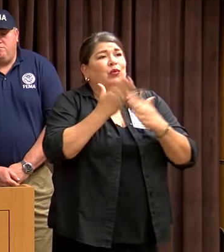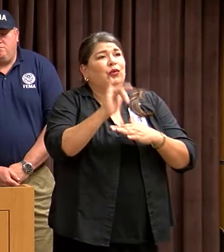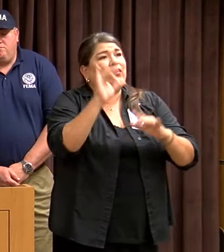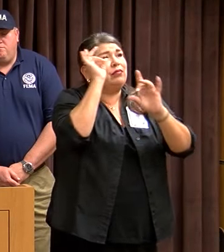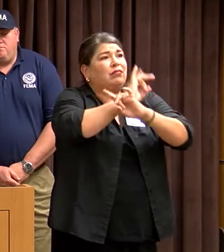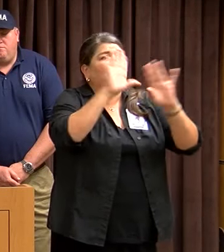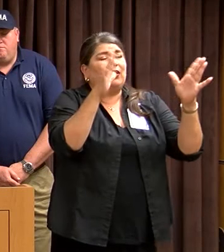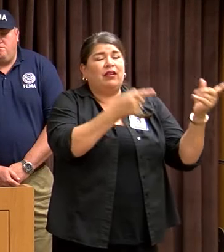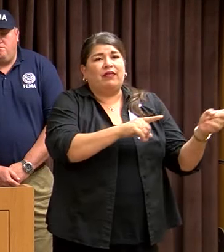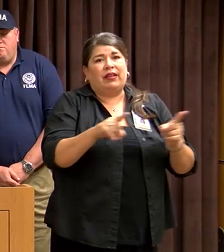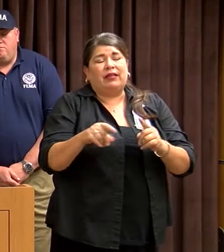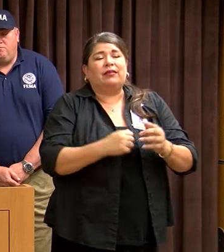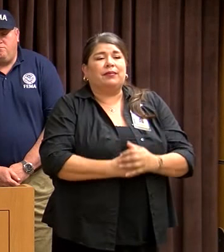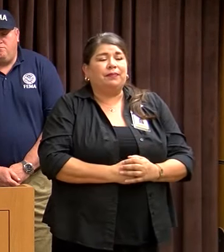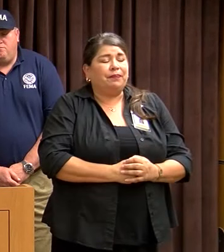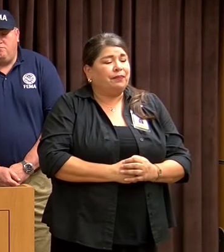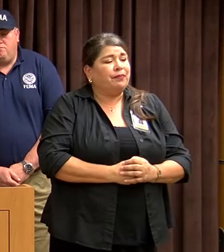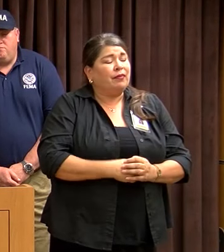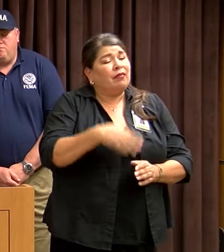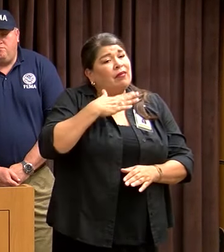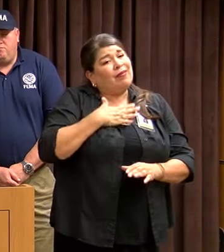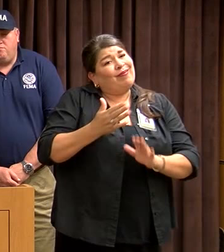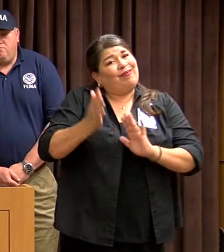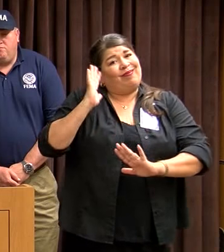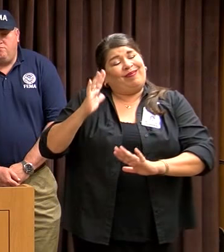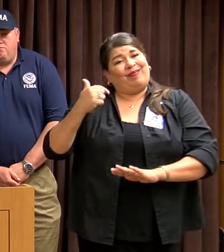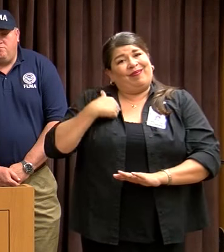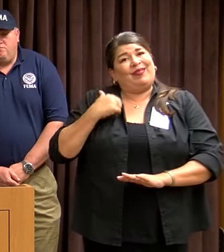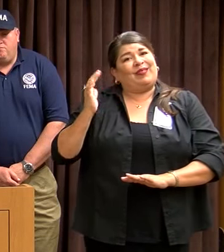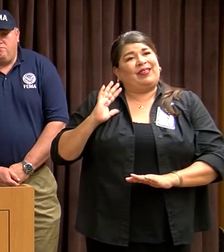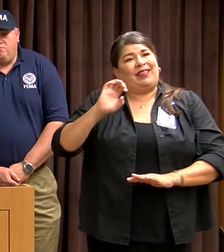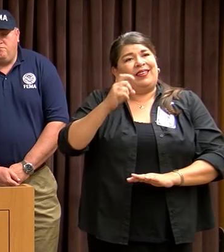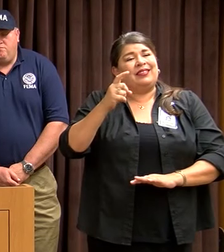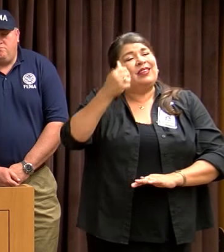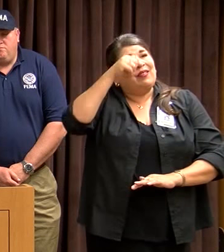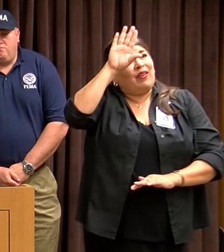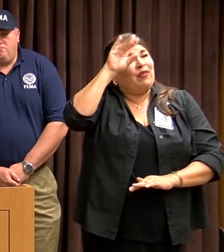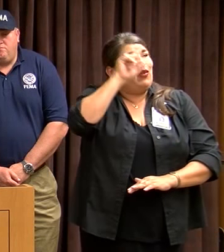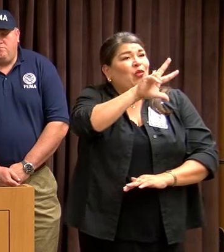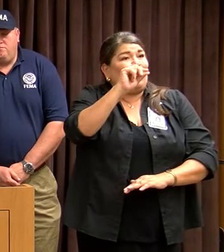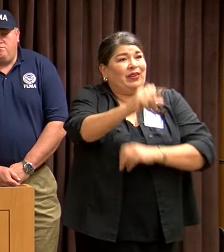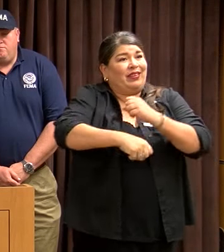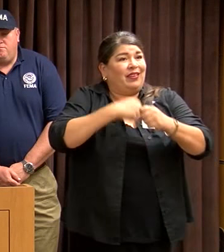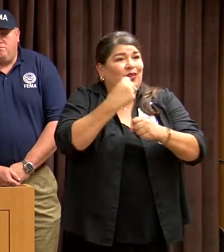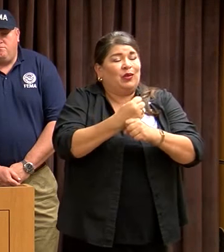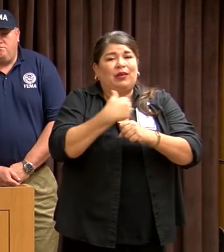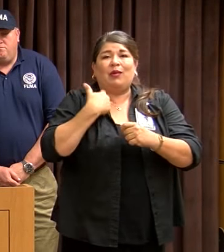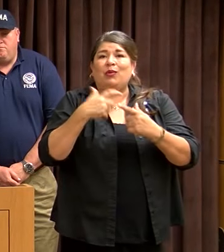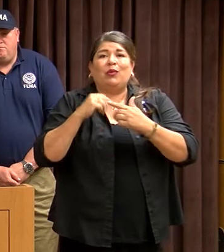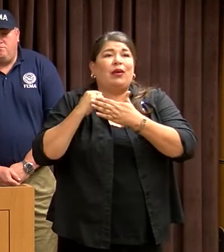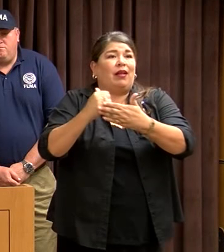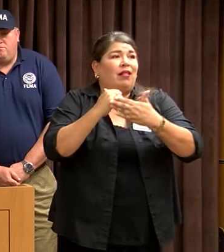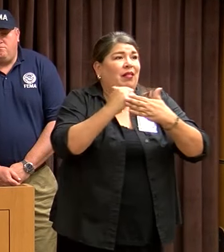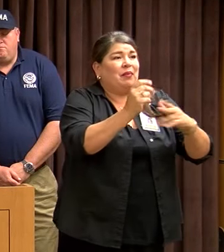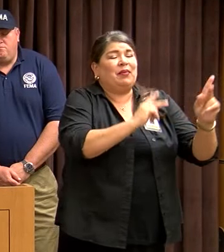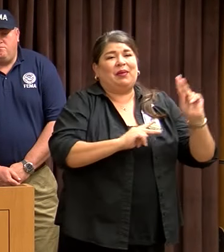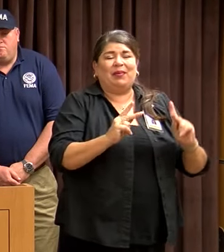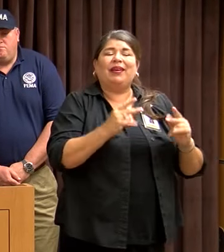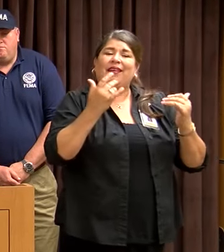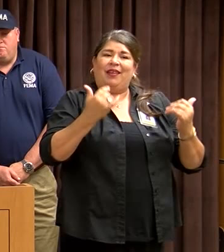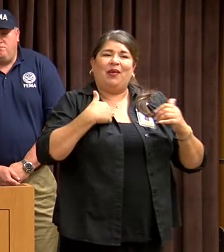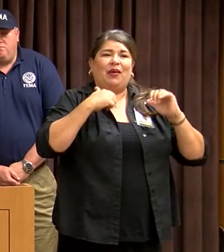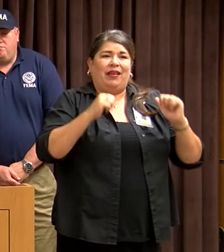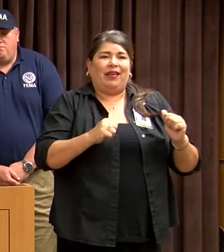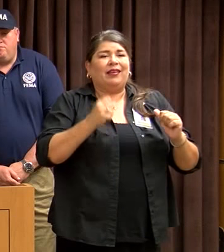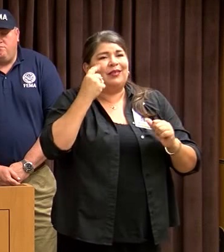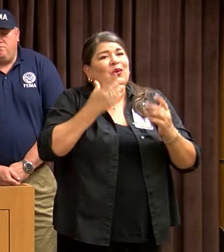event. You know, my past life, I was a firefighter for over 30 years, and all I ever wanted to do was help people, and now I get to do that at the federal